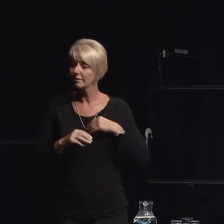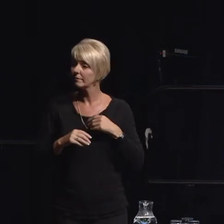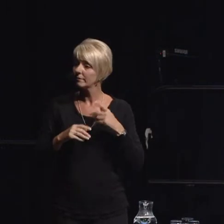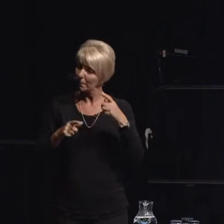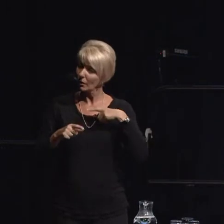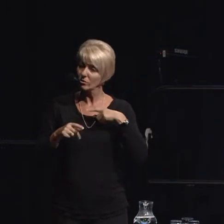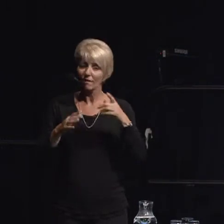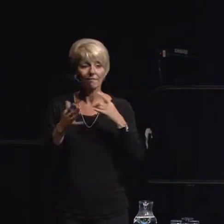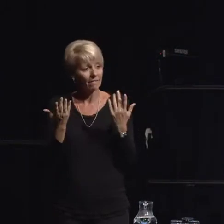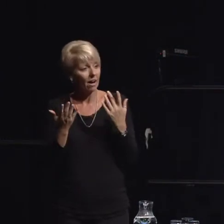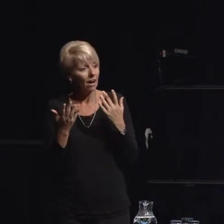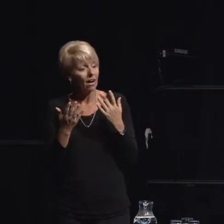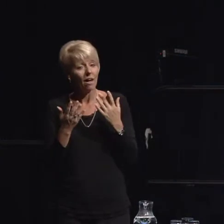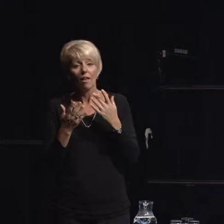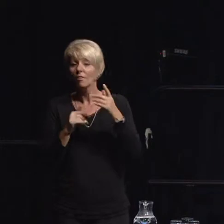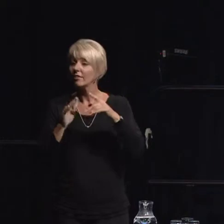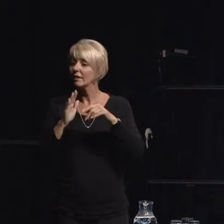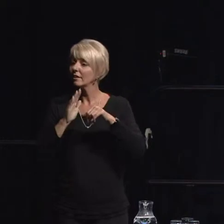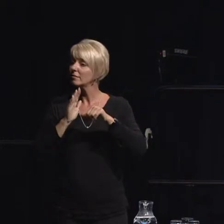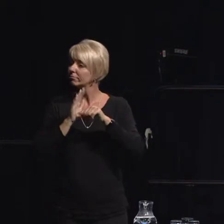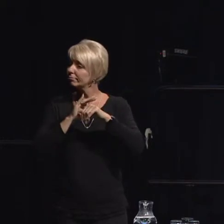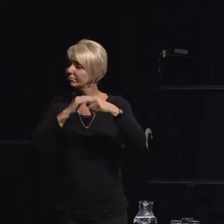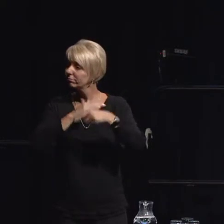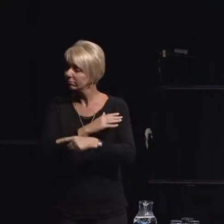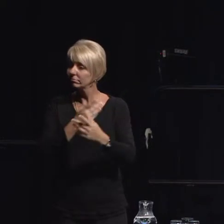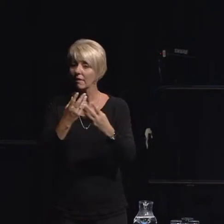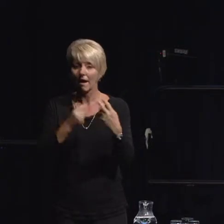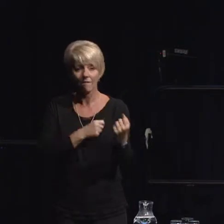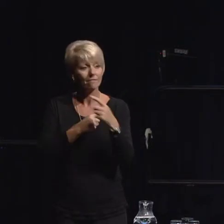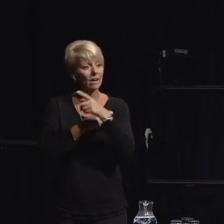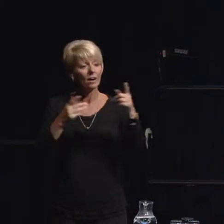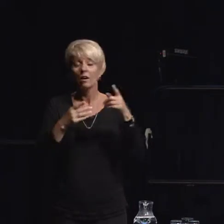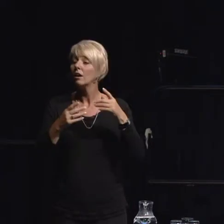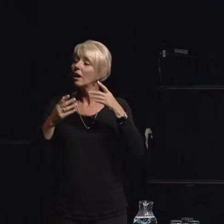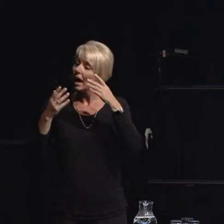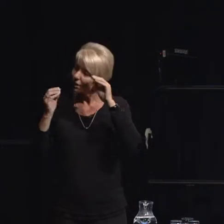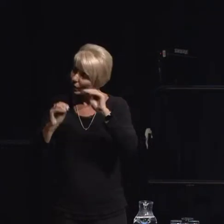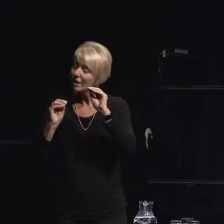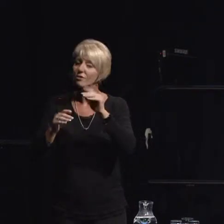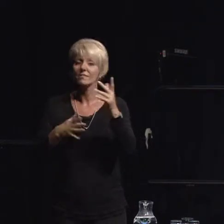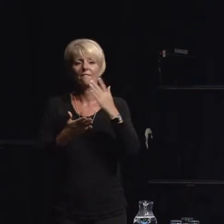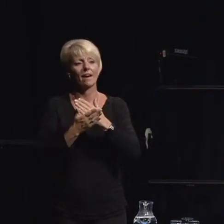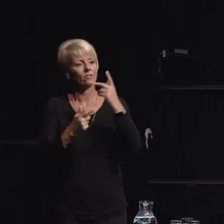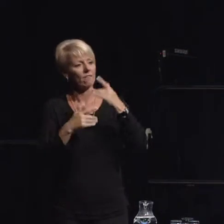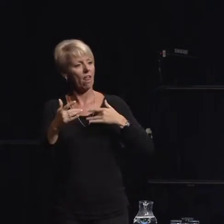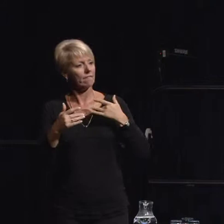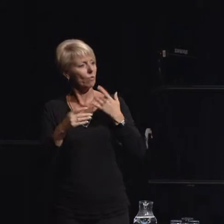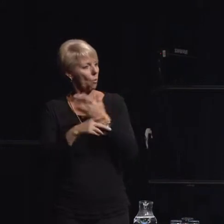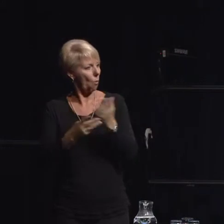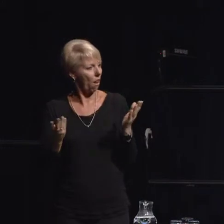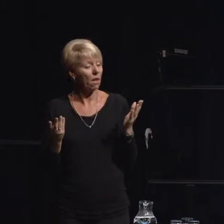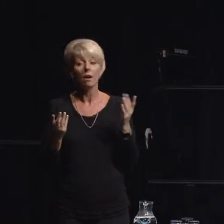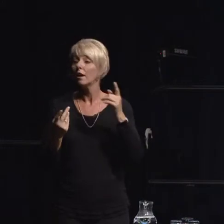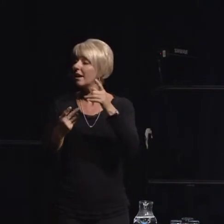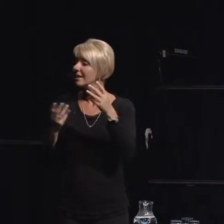recession, tertiary education and lifelong learning is a fact of life for all of us. Our students are adults,